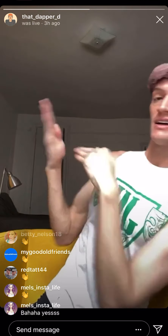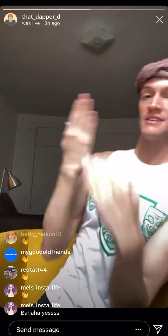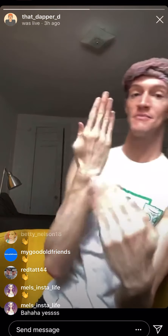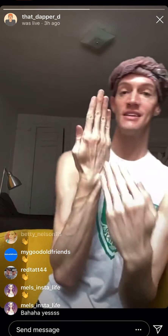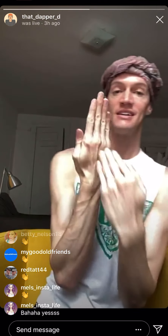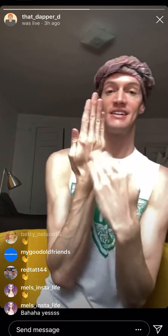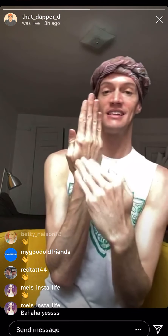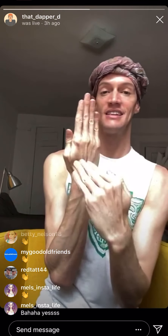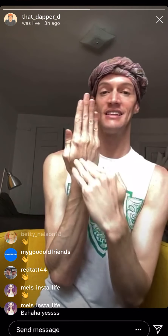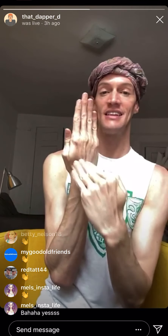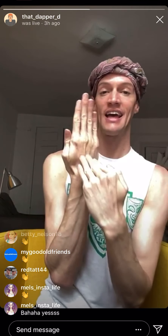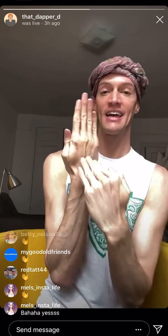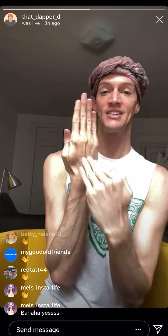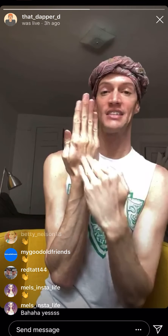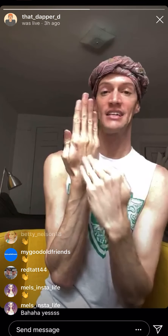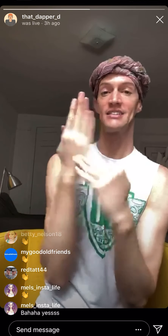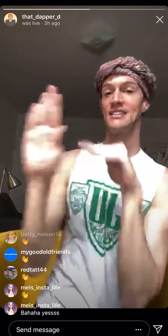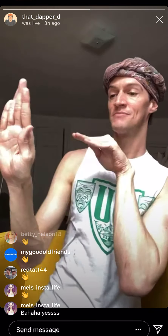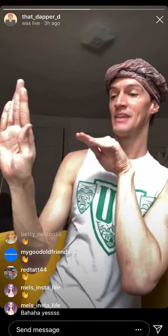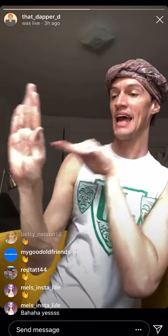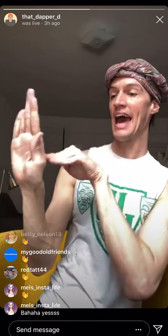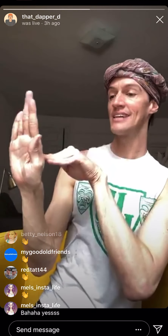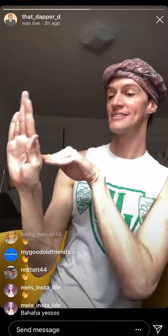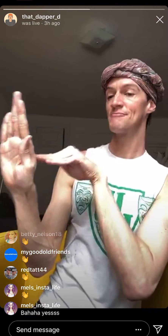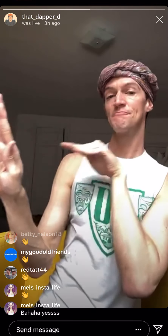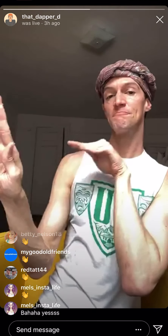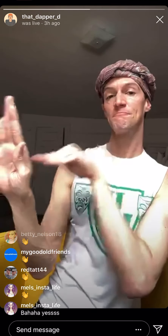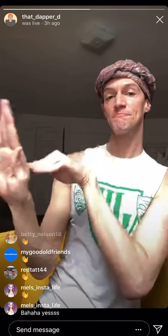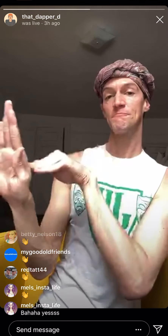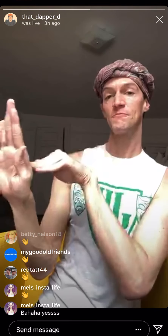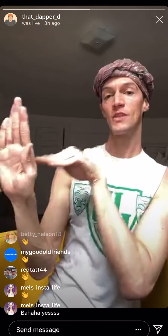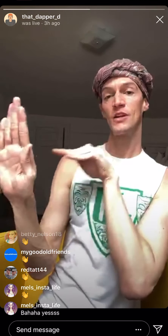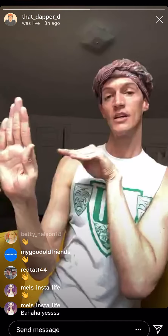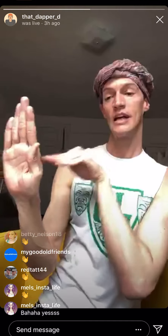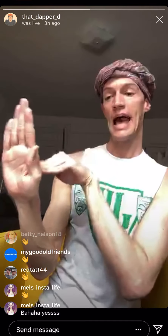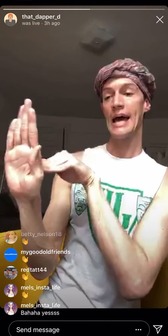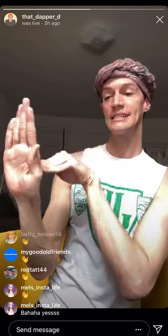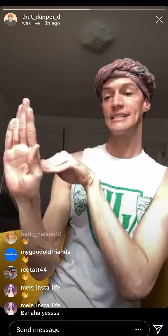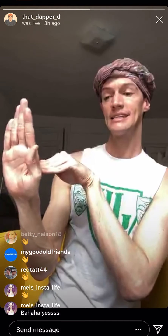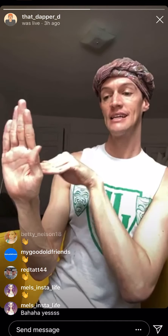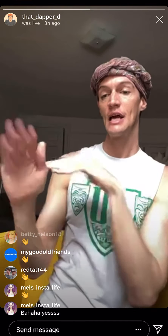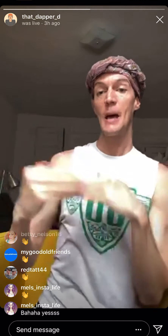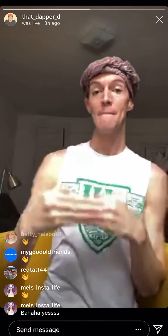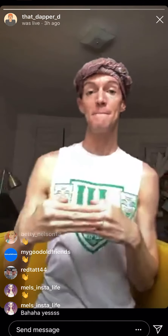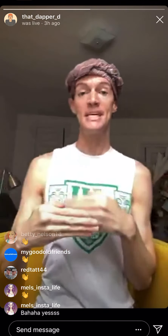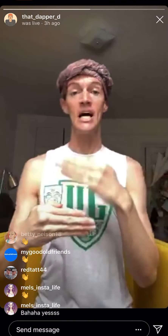the the hand just hits at at beyond